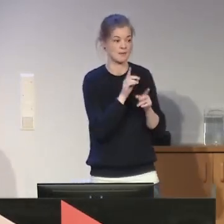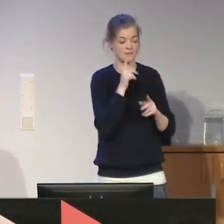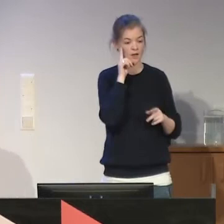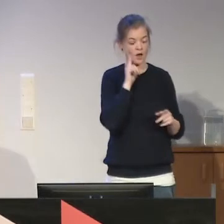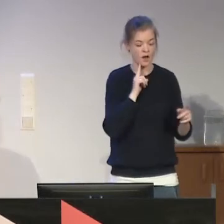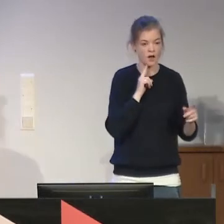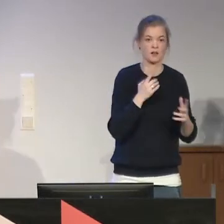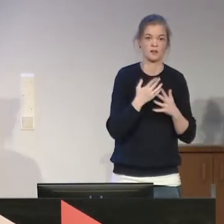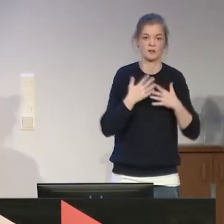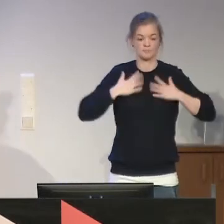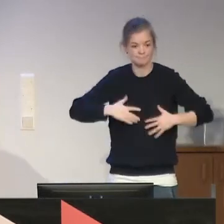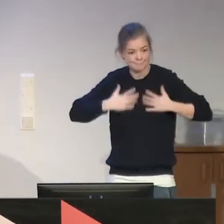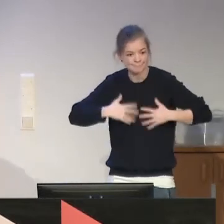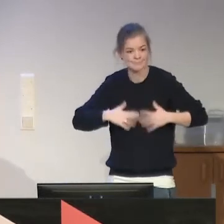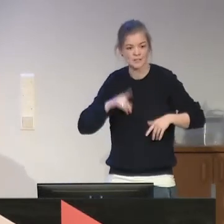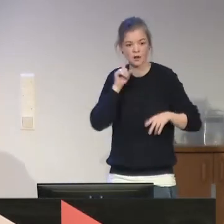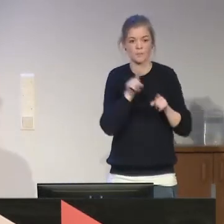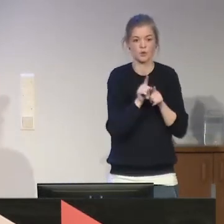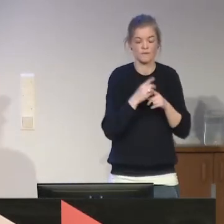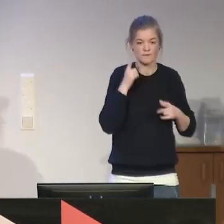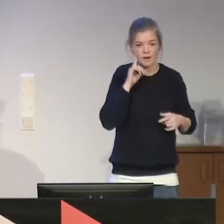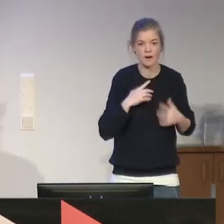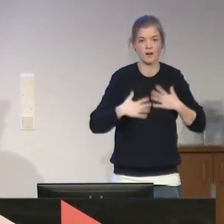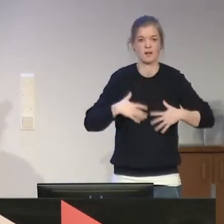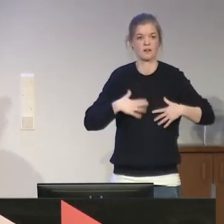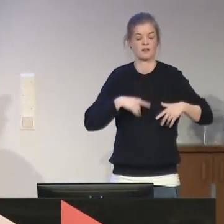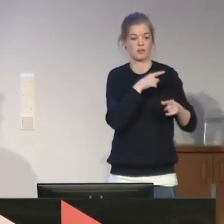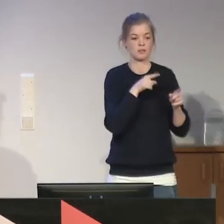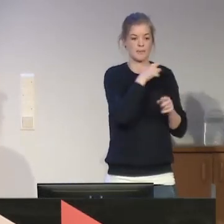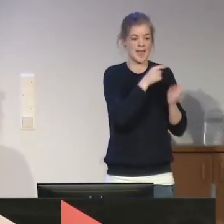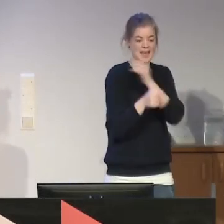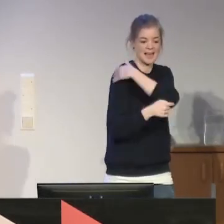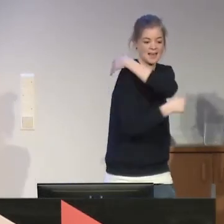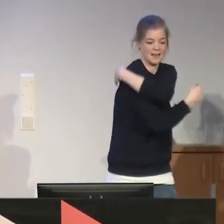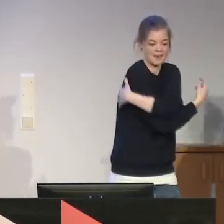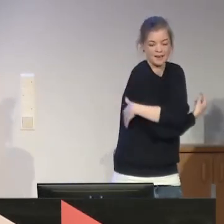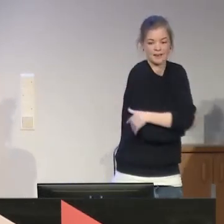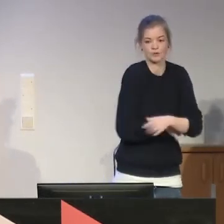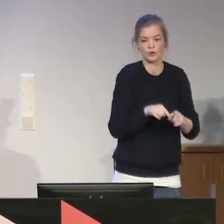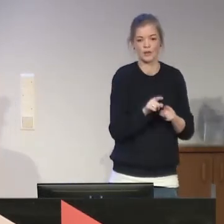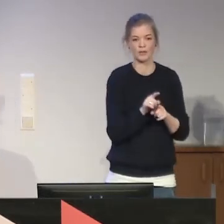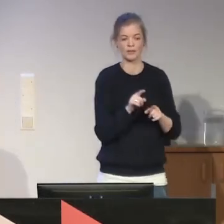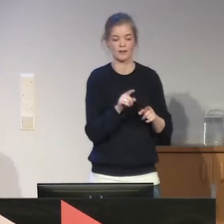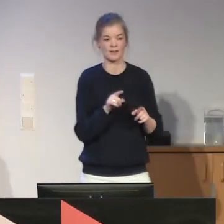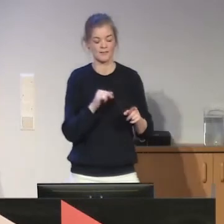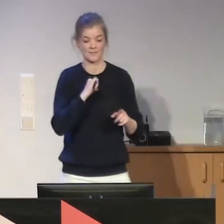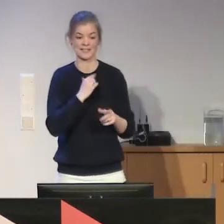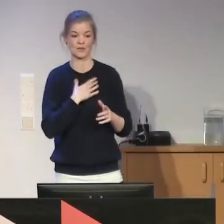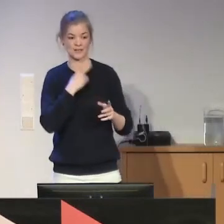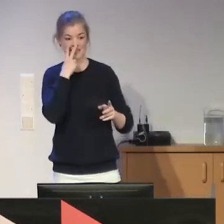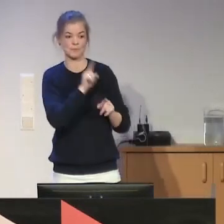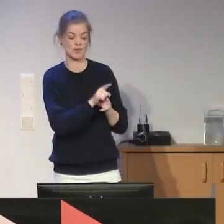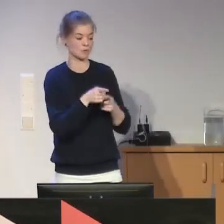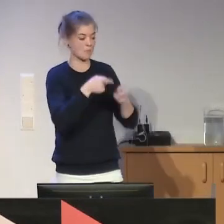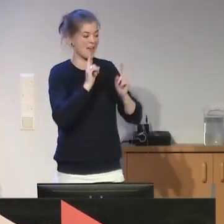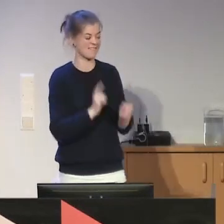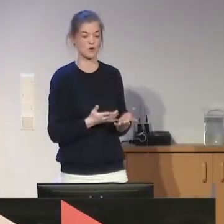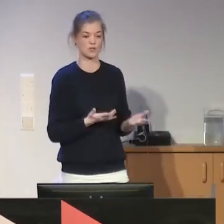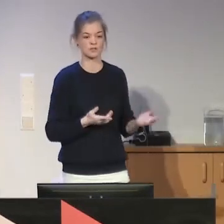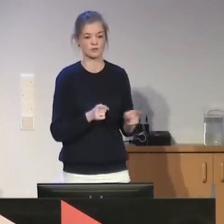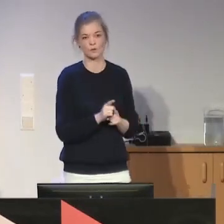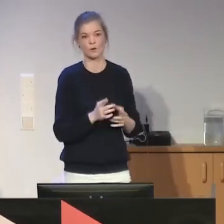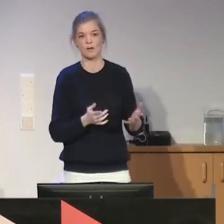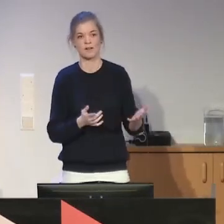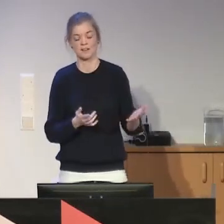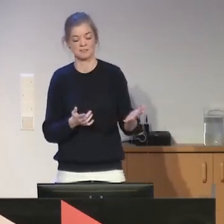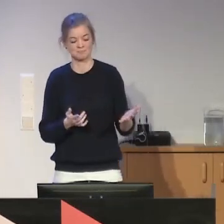using different ways of trying to explain it. He was using the father, he was using the sign for father on the chin, he was using the